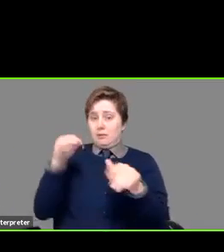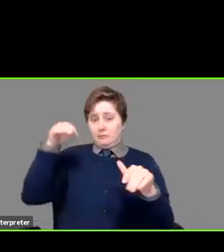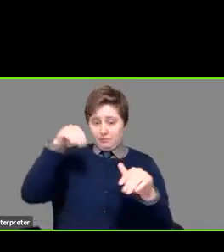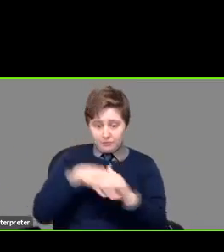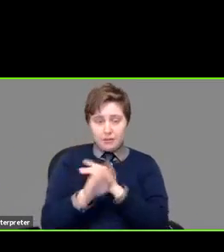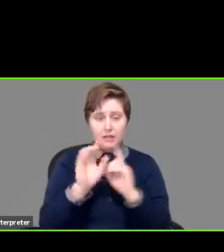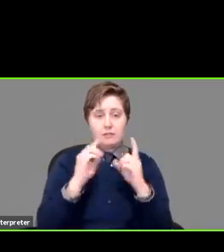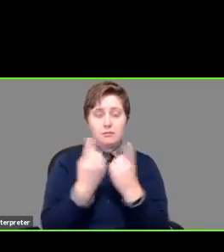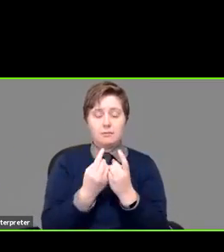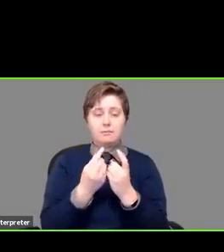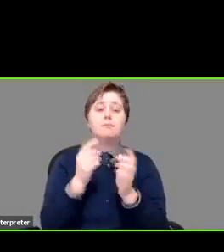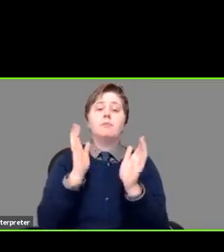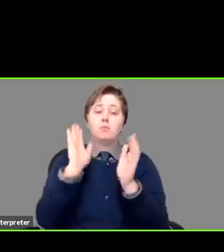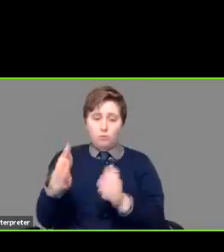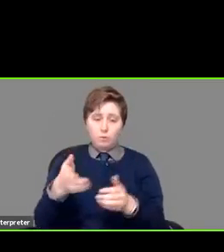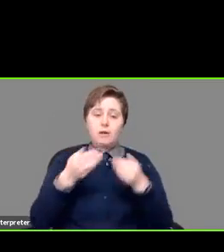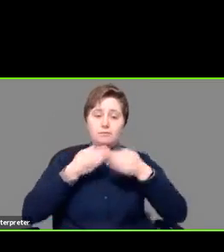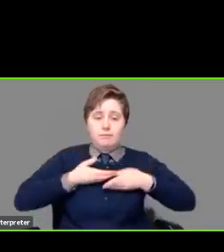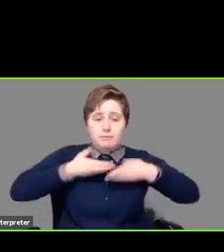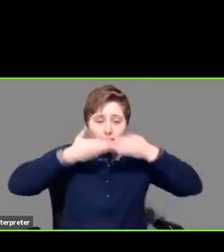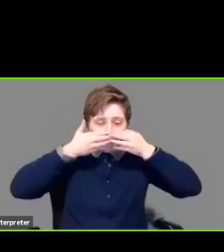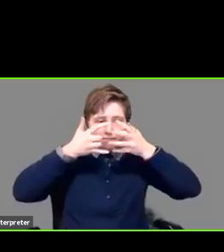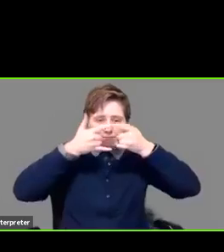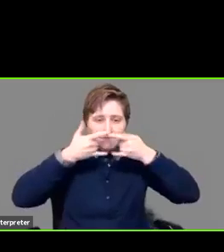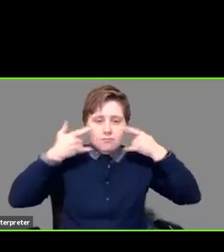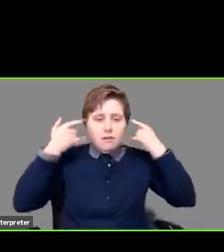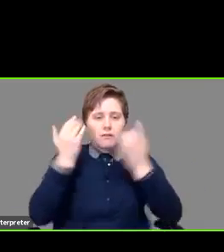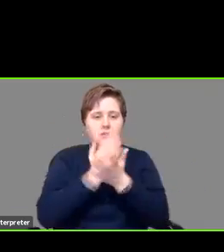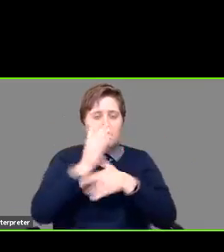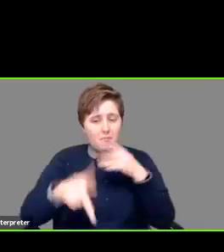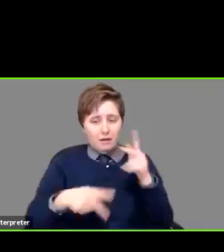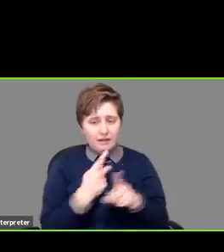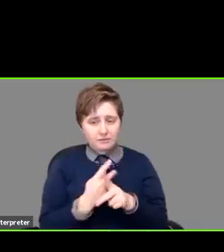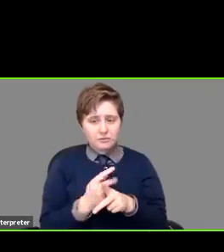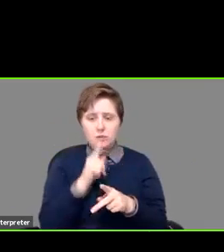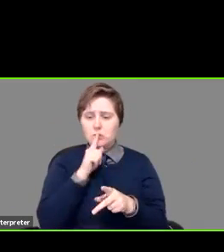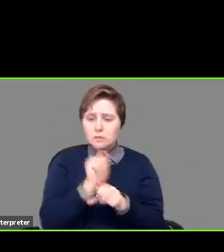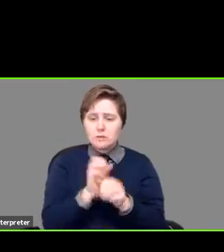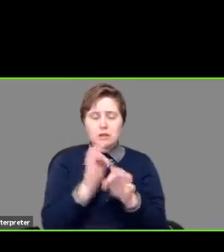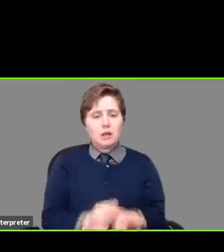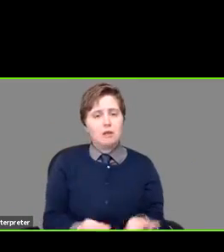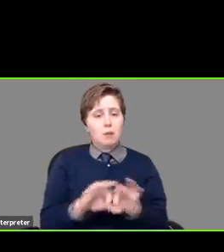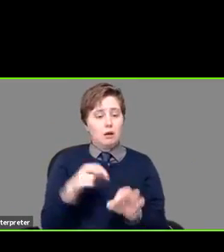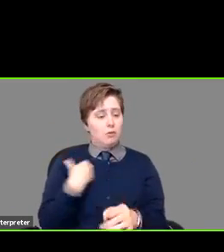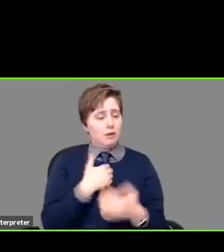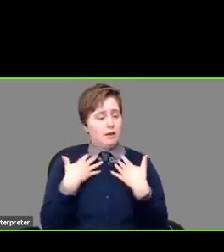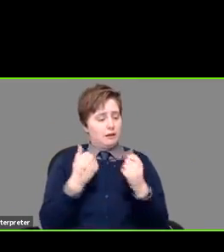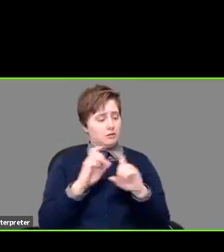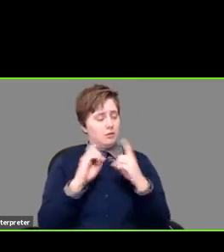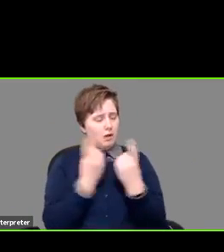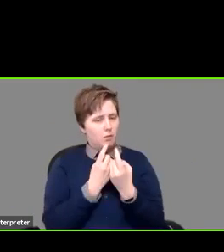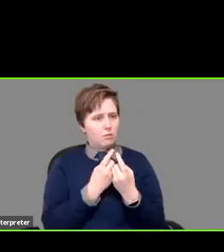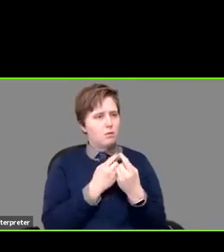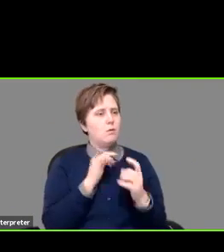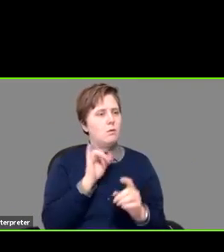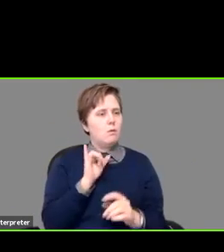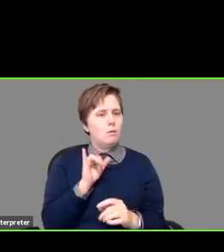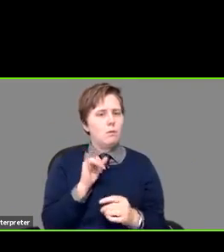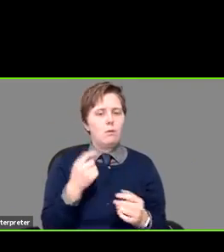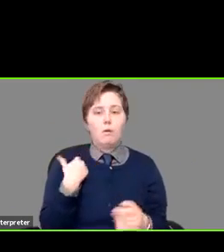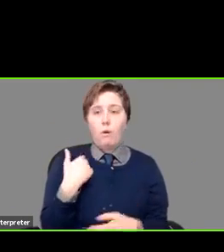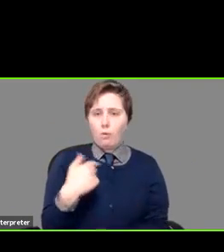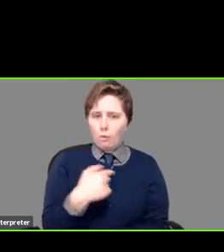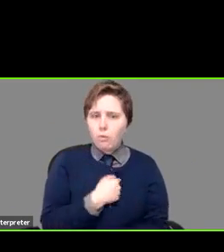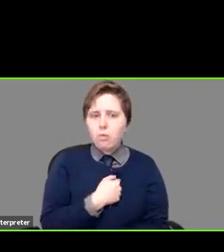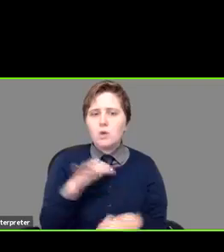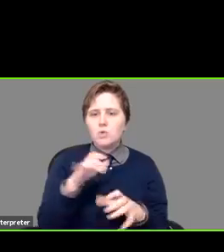department are also going to be wearing face coverings. So it's really important for us as a health department to make sure that we're actually